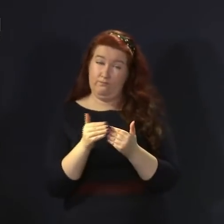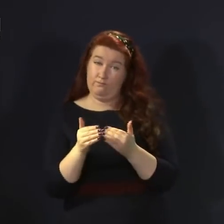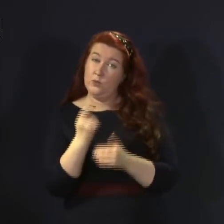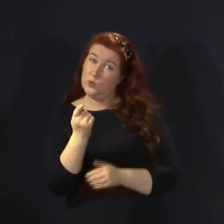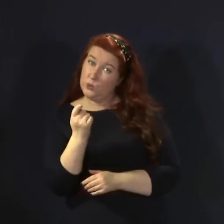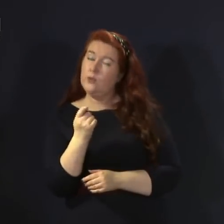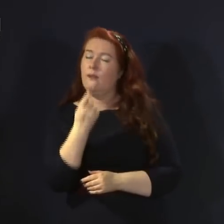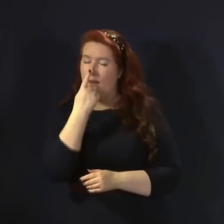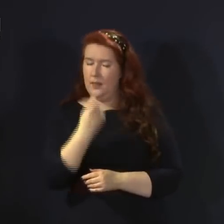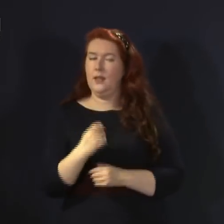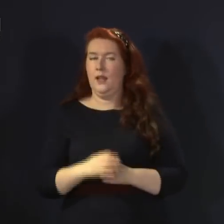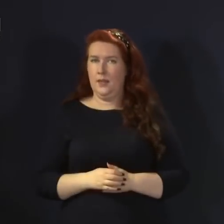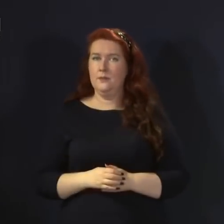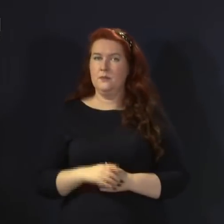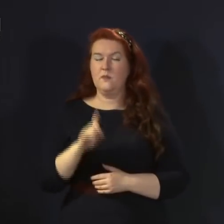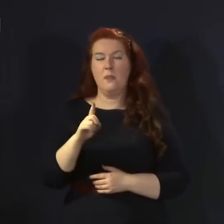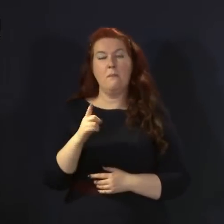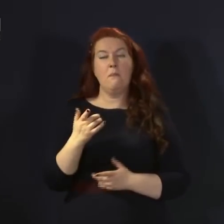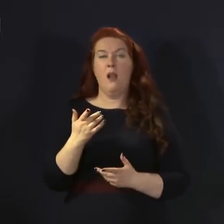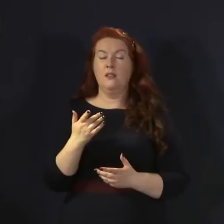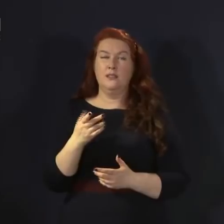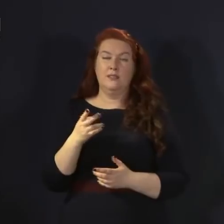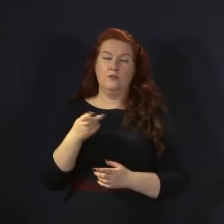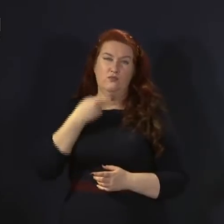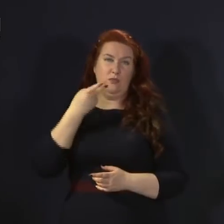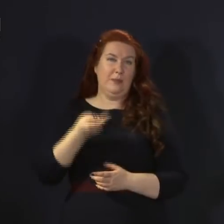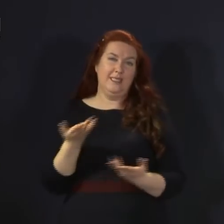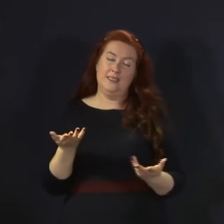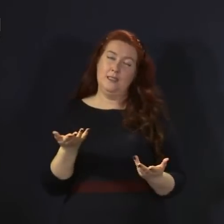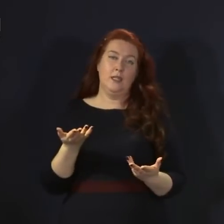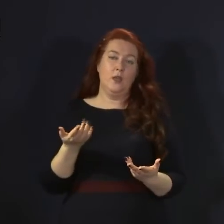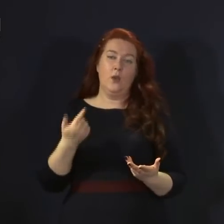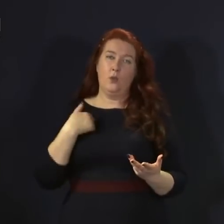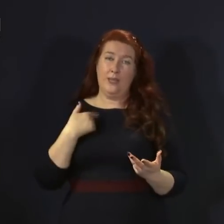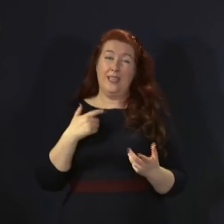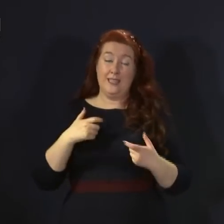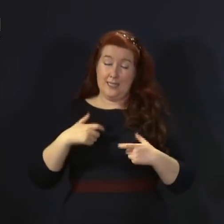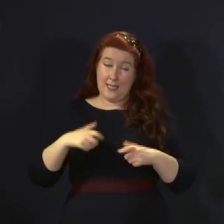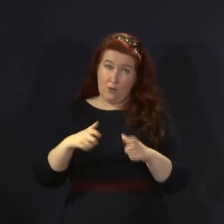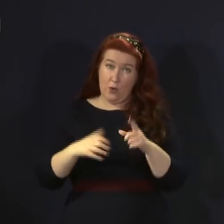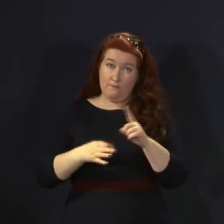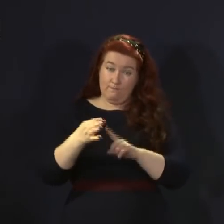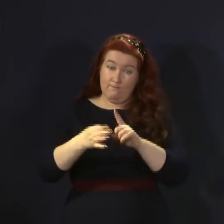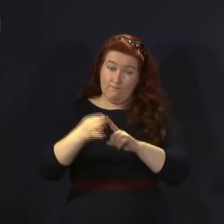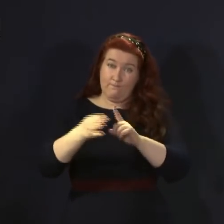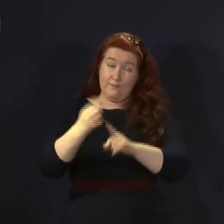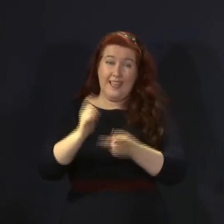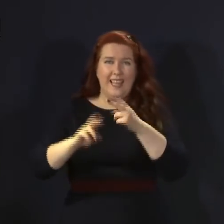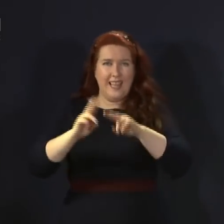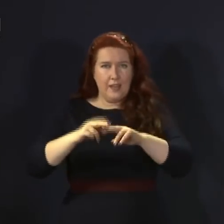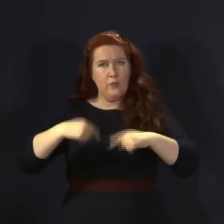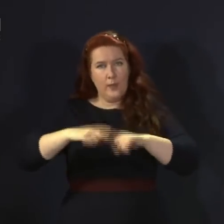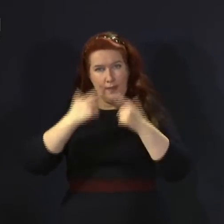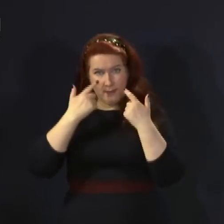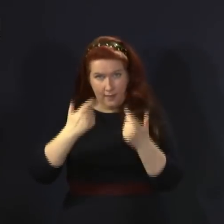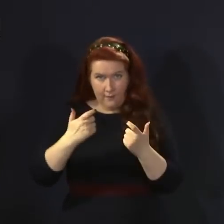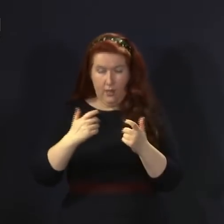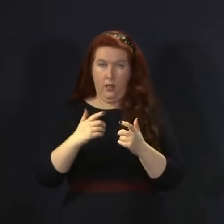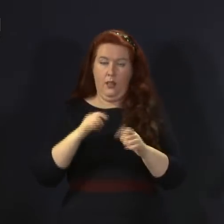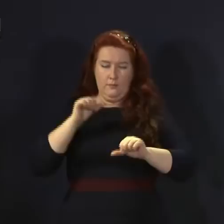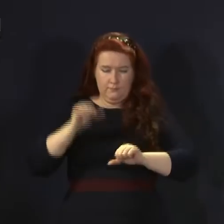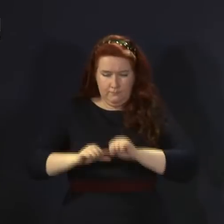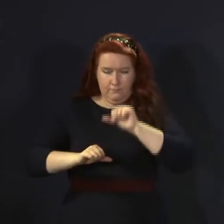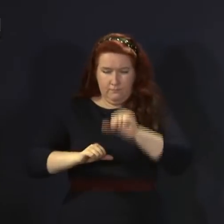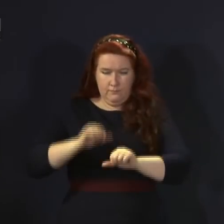that's where we'll be going to. But I come back to a point I've made earlier on. We will maintain this progress if we do it carefully, cautiously, step by